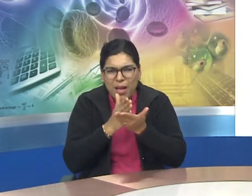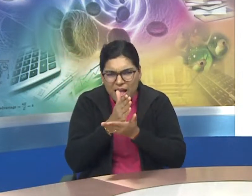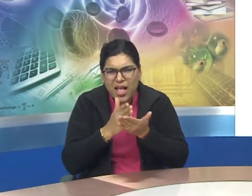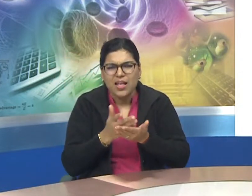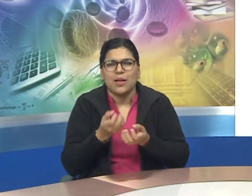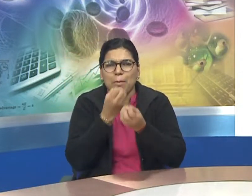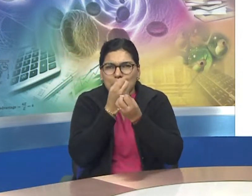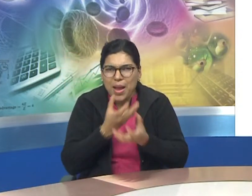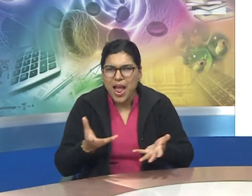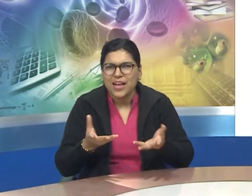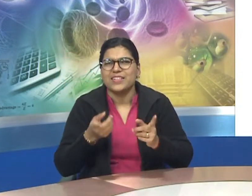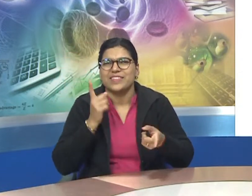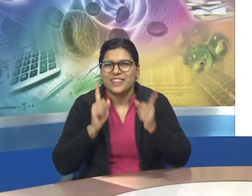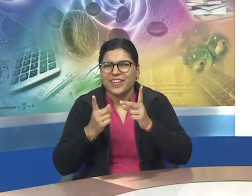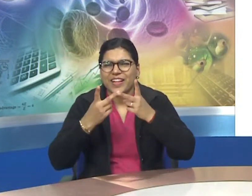Decorating.